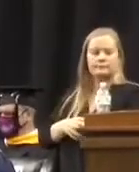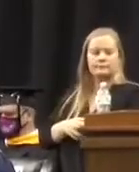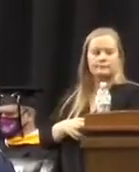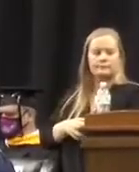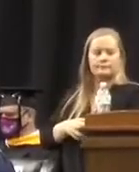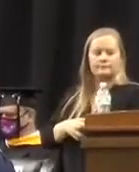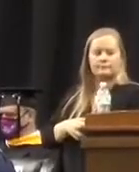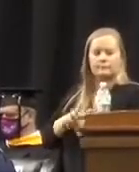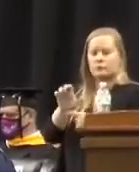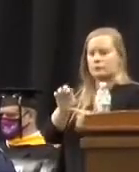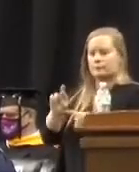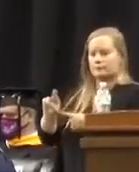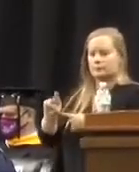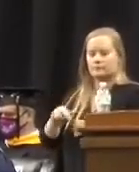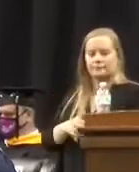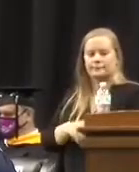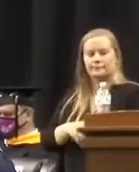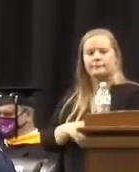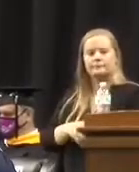Crimson Scholar.